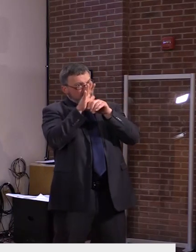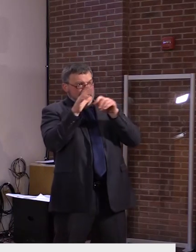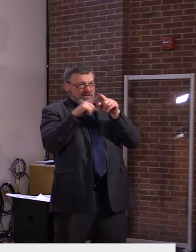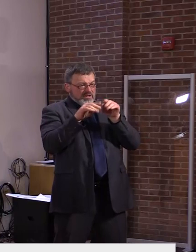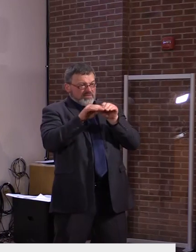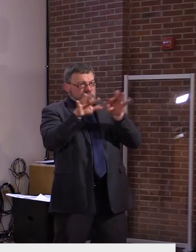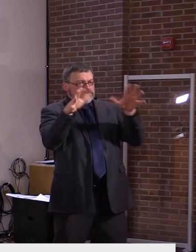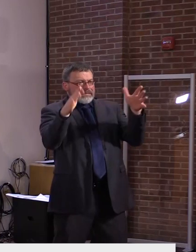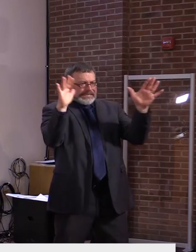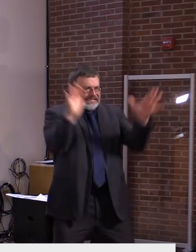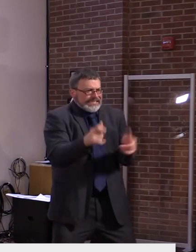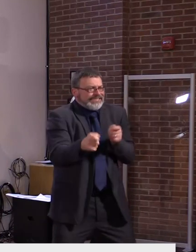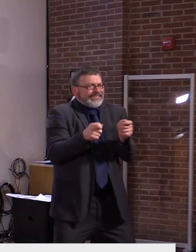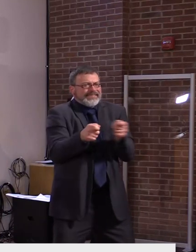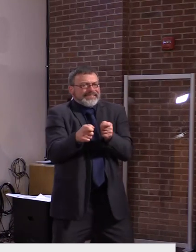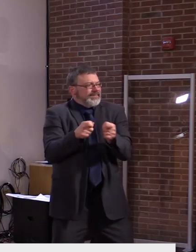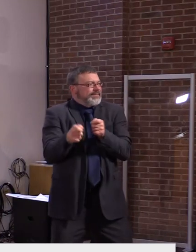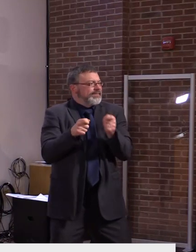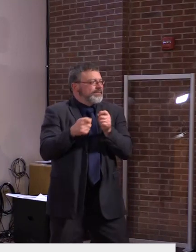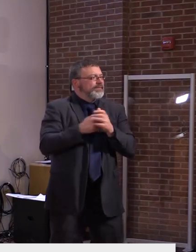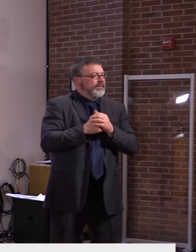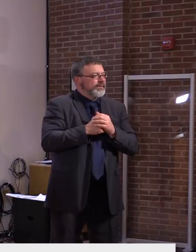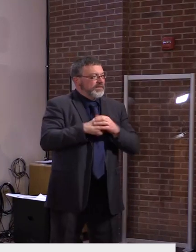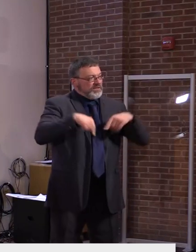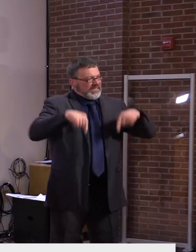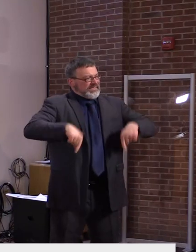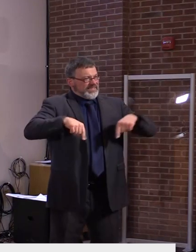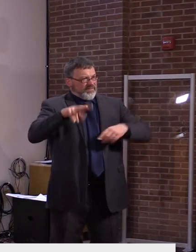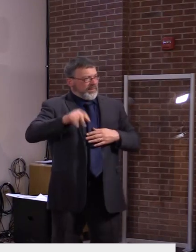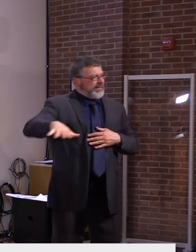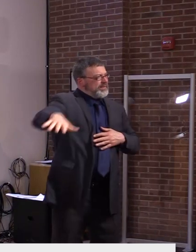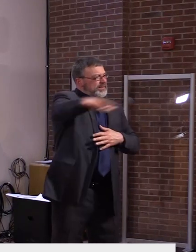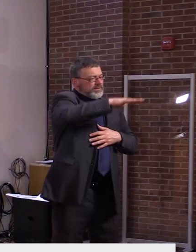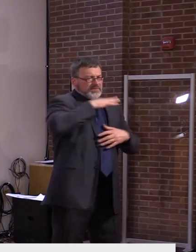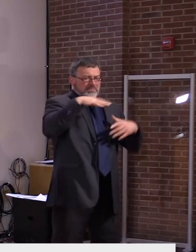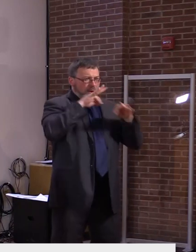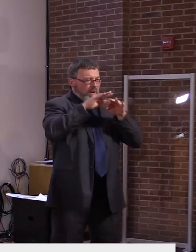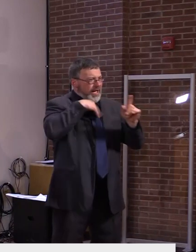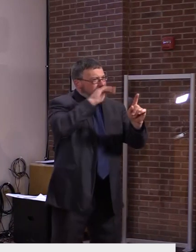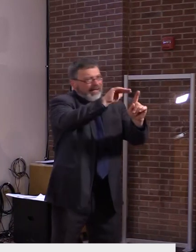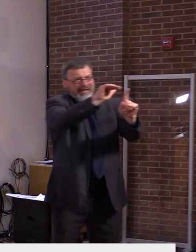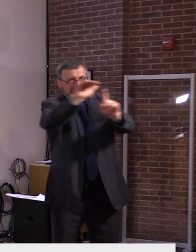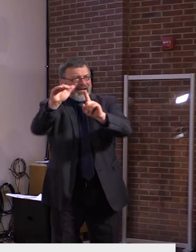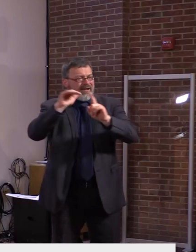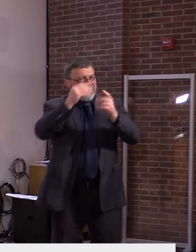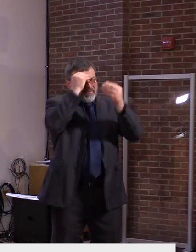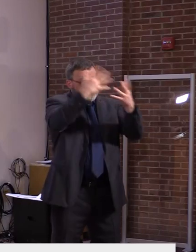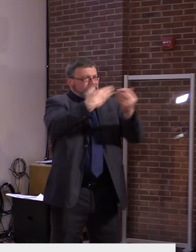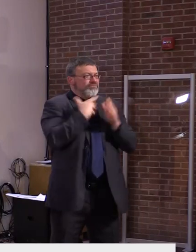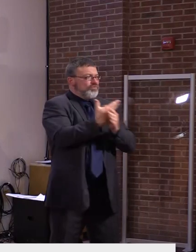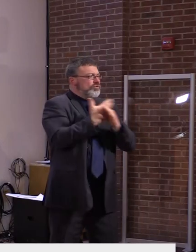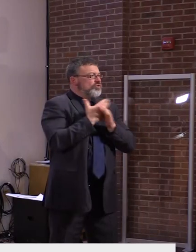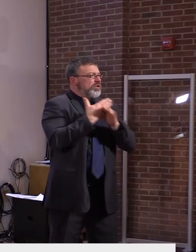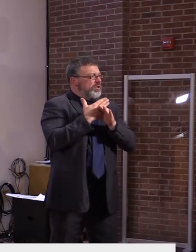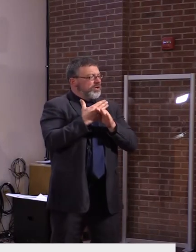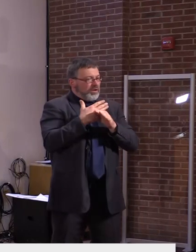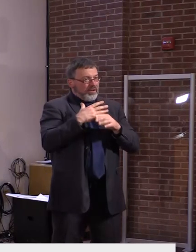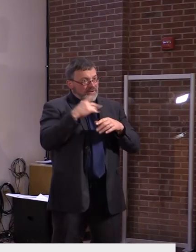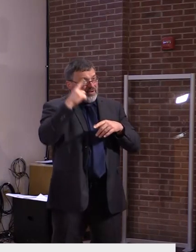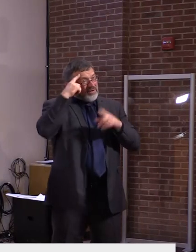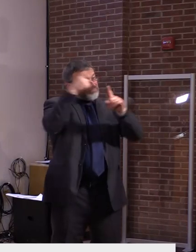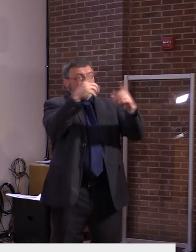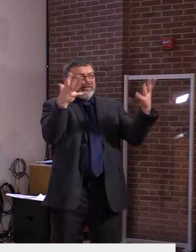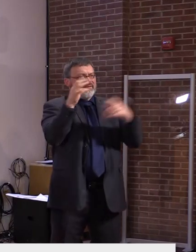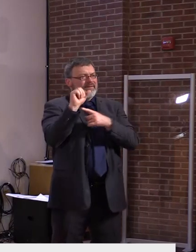Vermonters to help us provide information and follow guidance to keep others safe. And three, our